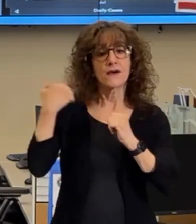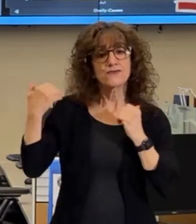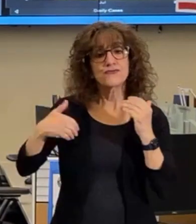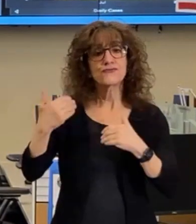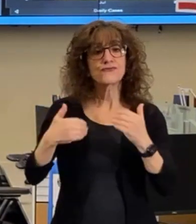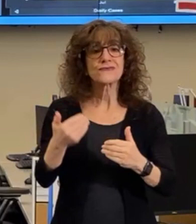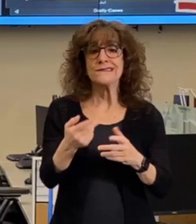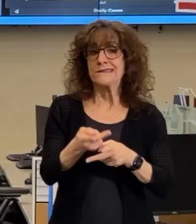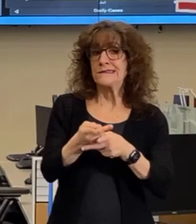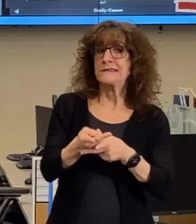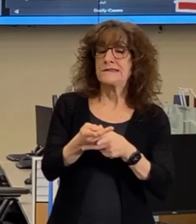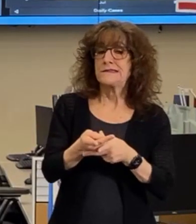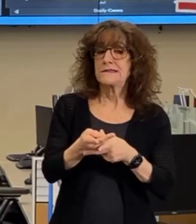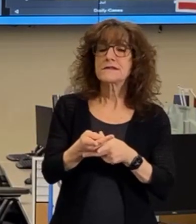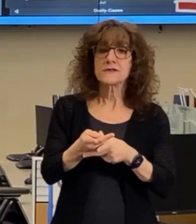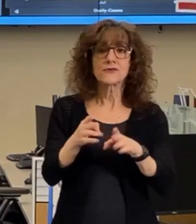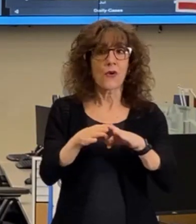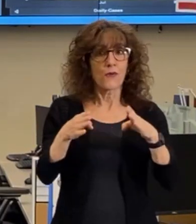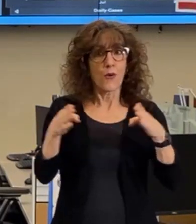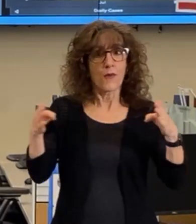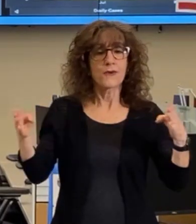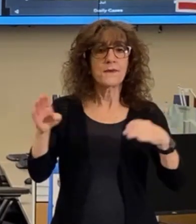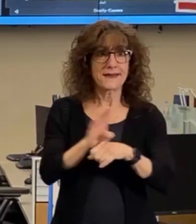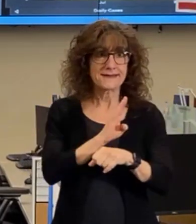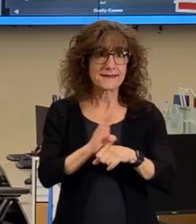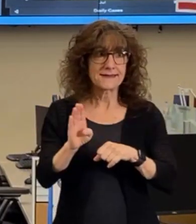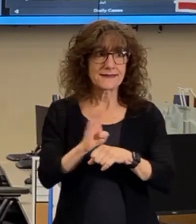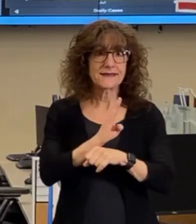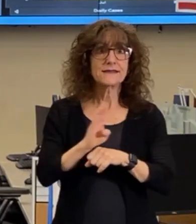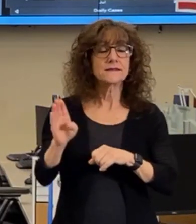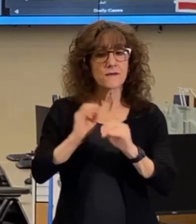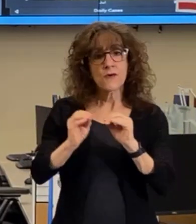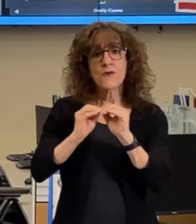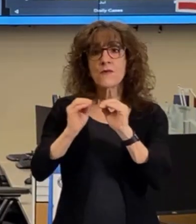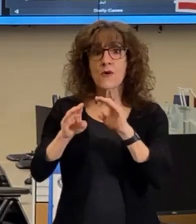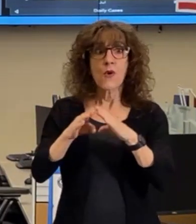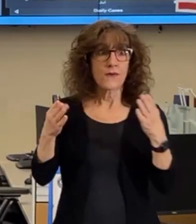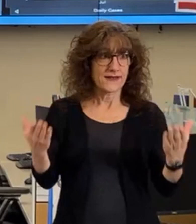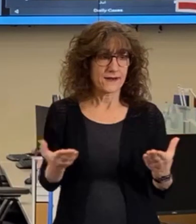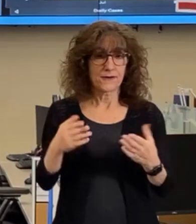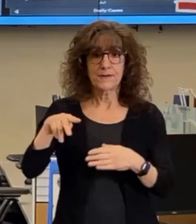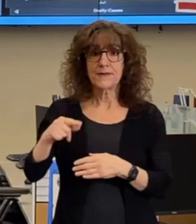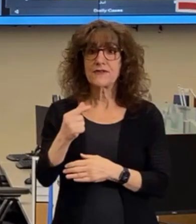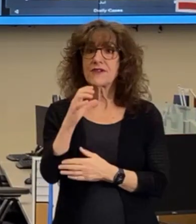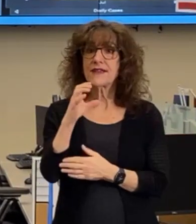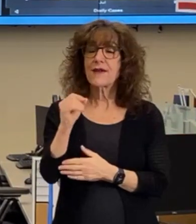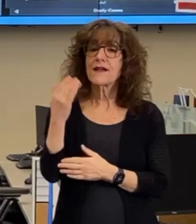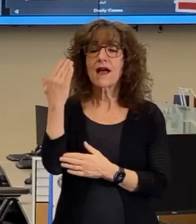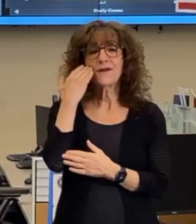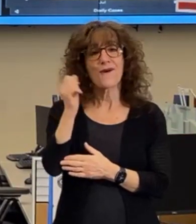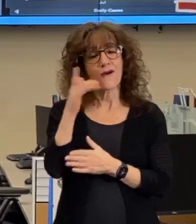forward cautiously to reopen businesses, to further open up businesses in the county. I know that we are